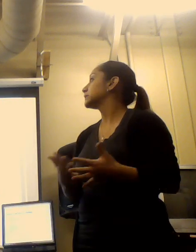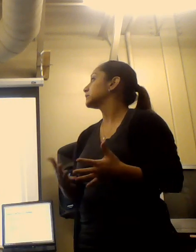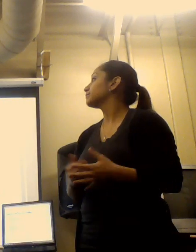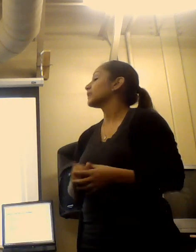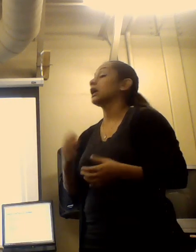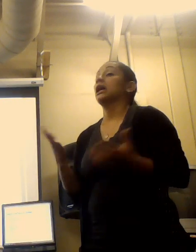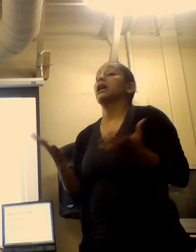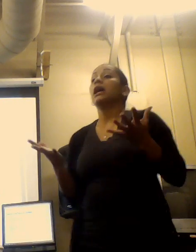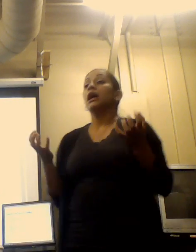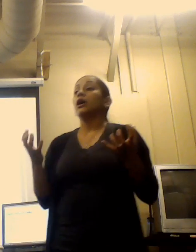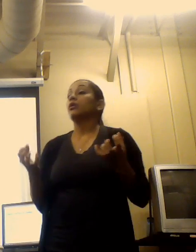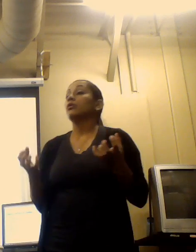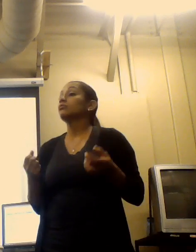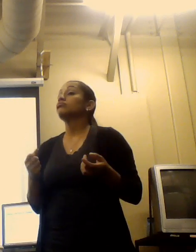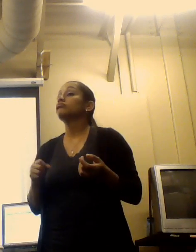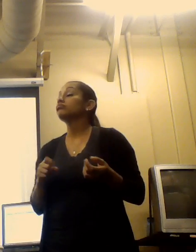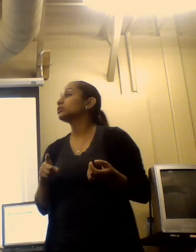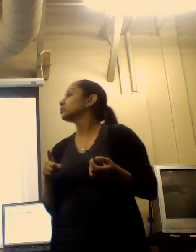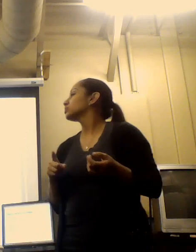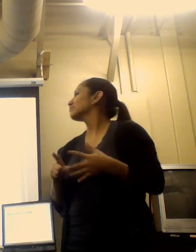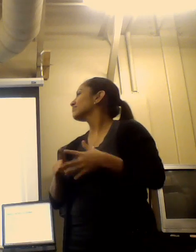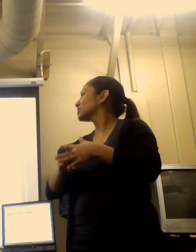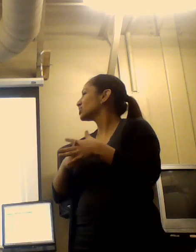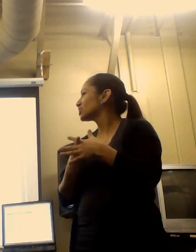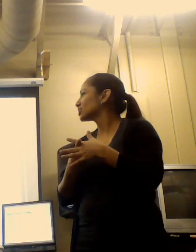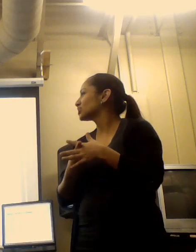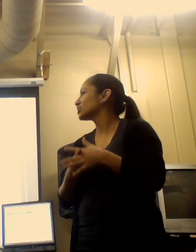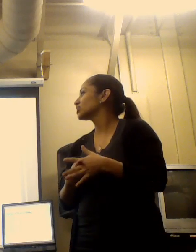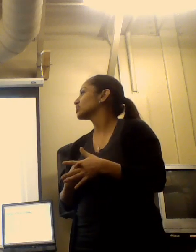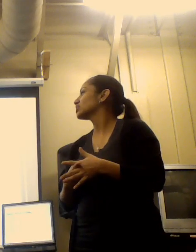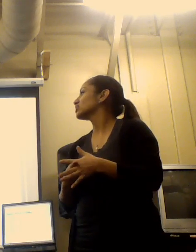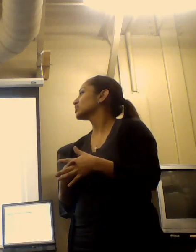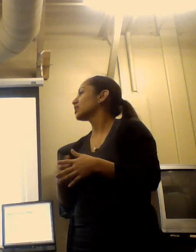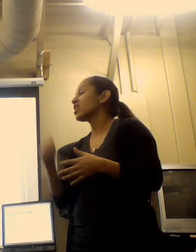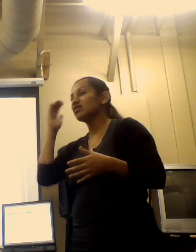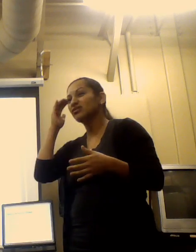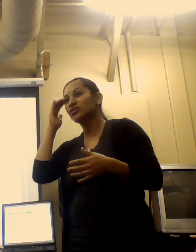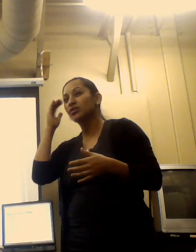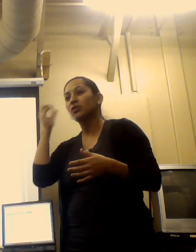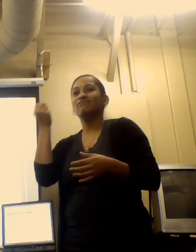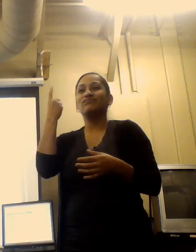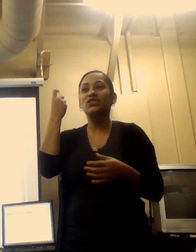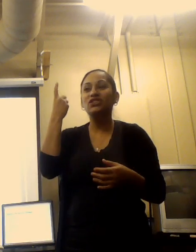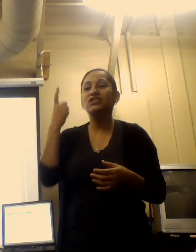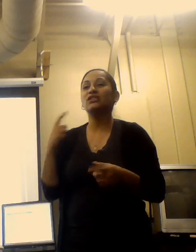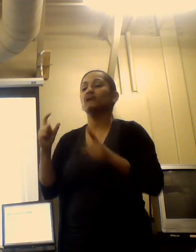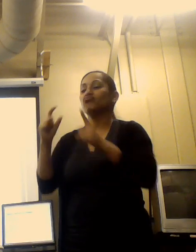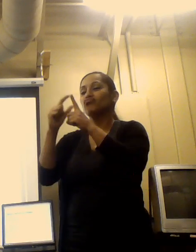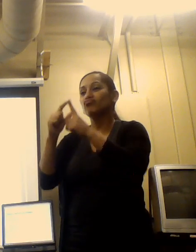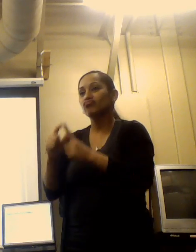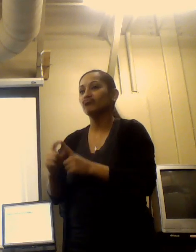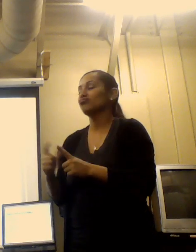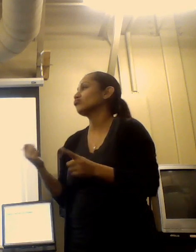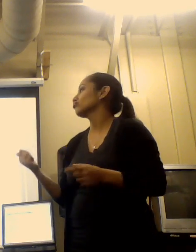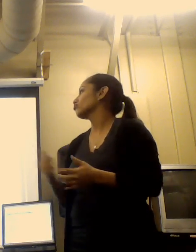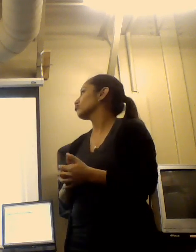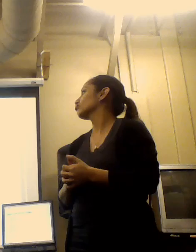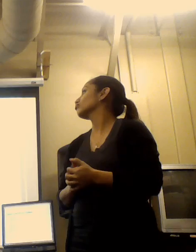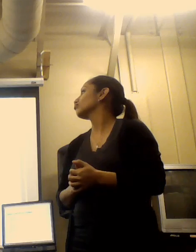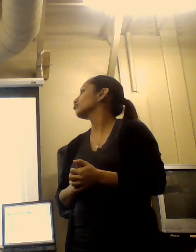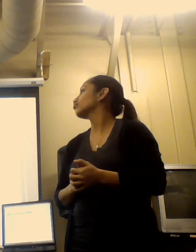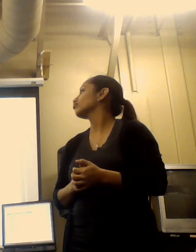I want you to just start like hearing those terms and getting this idea of exposure. Shutter speed, aperture,